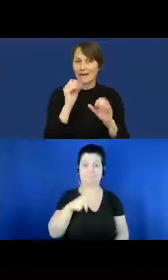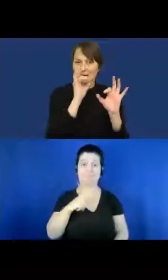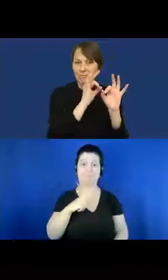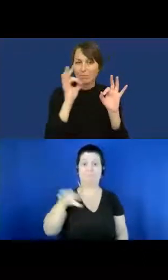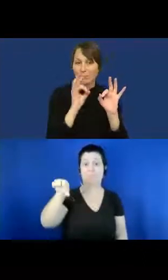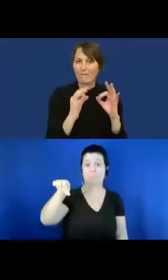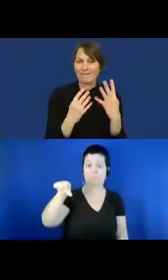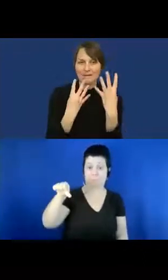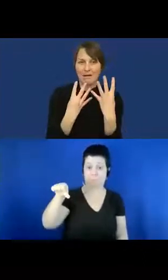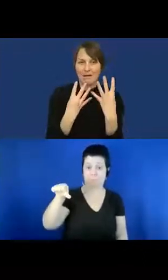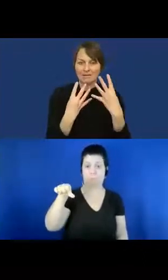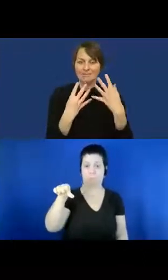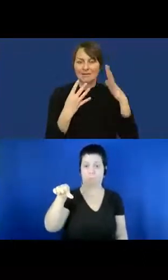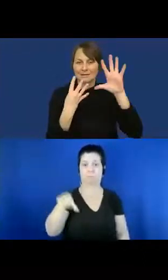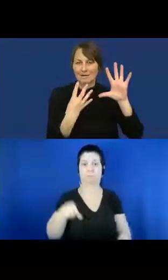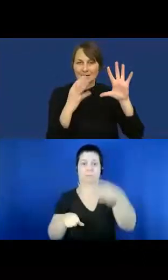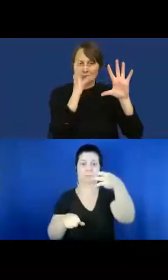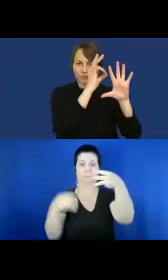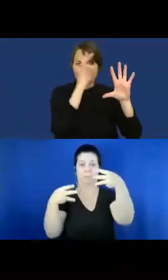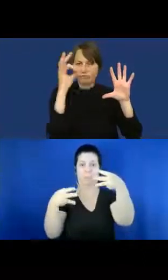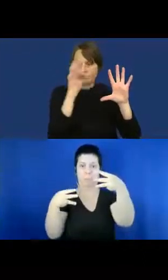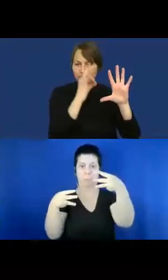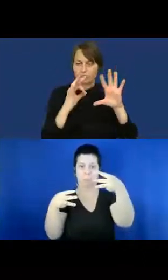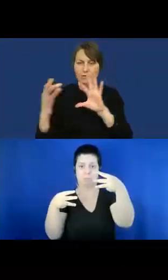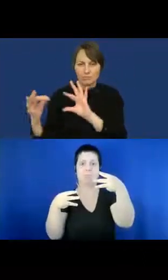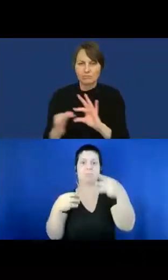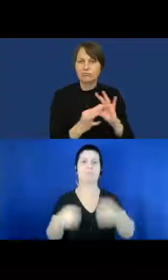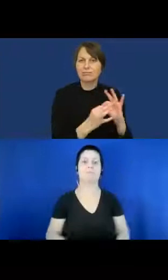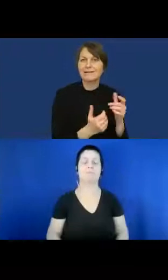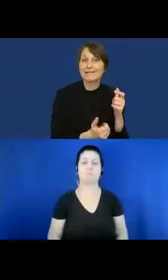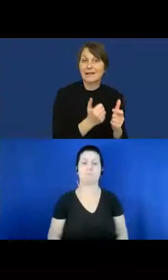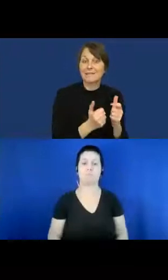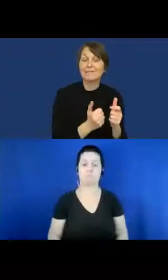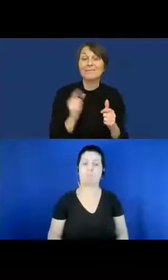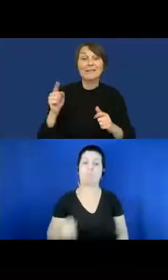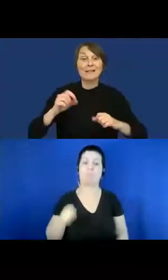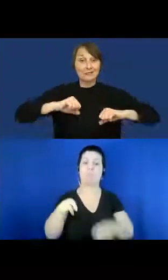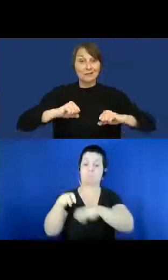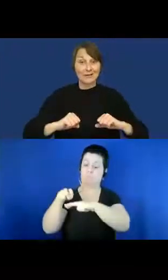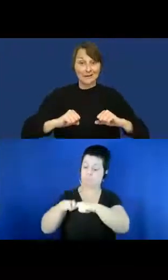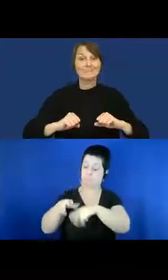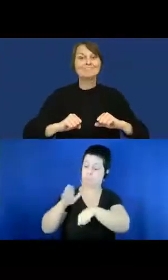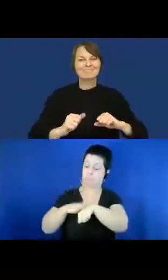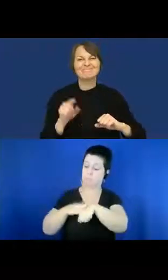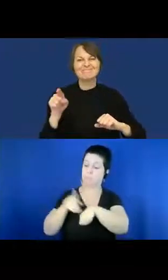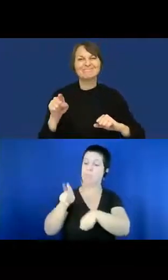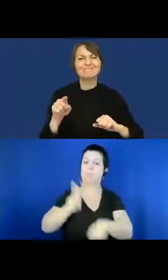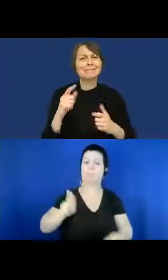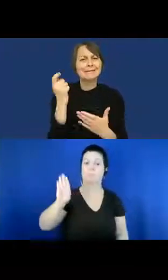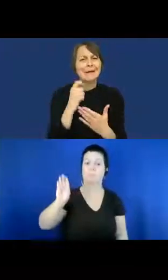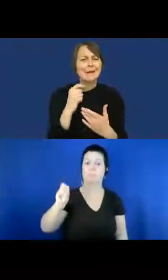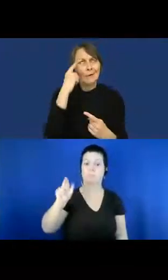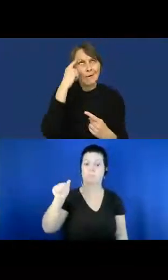game. And the haptic chair was designed by our colleagues at University of Borås.